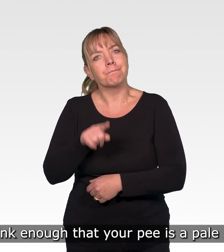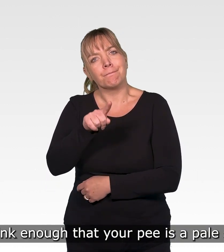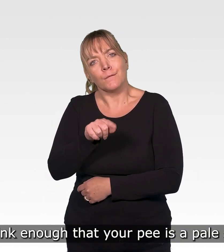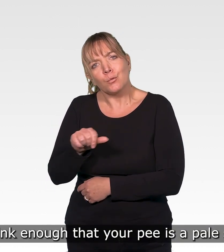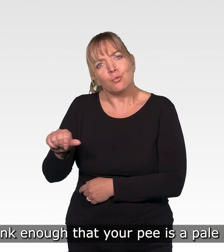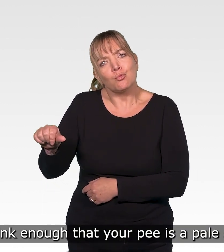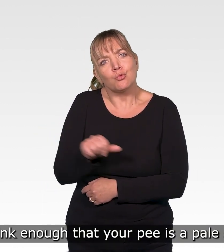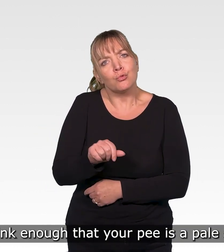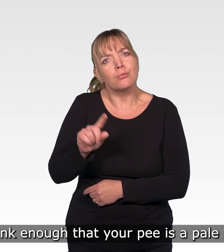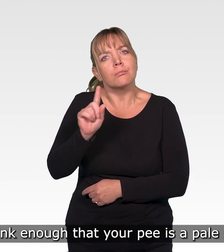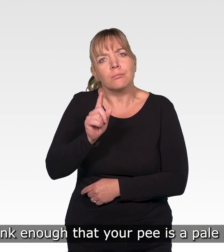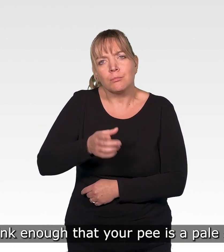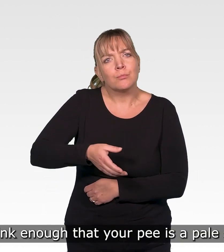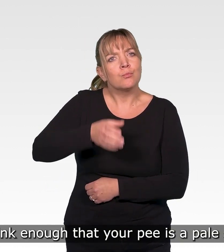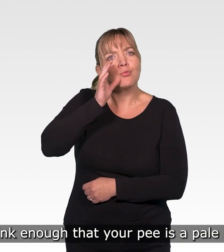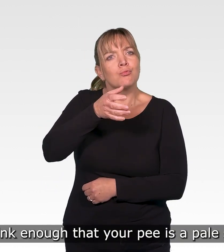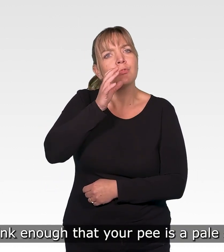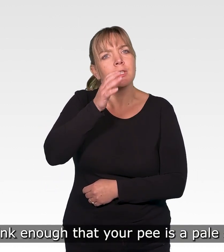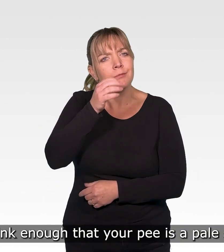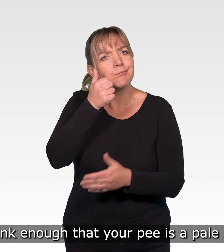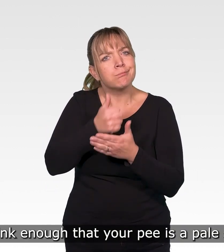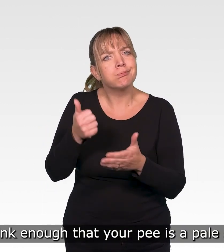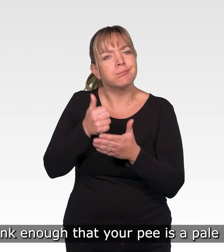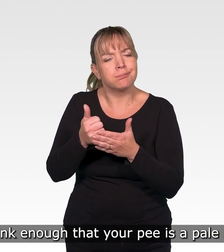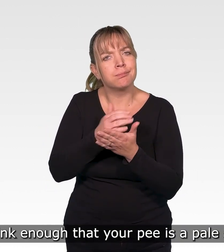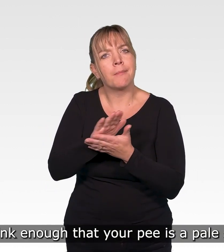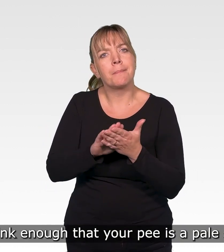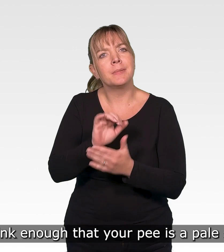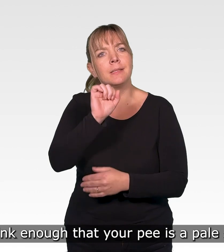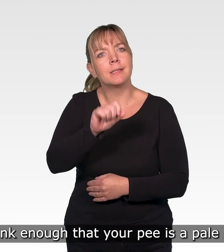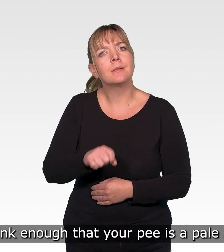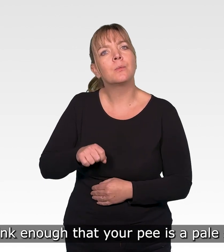You should drink enough that your pee is a pale straw color.